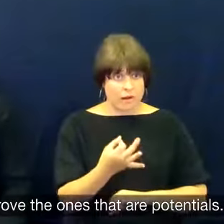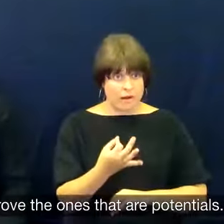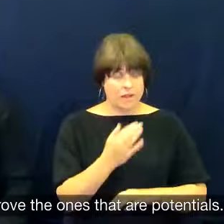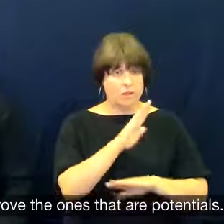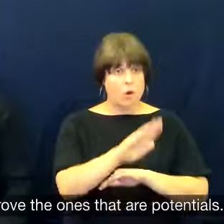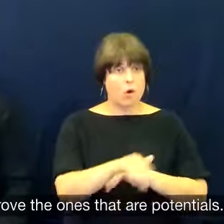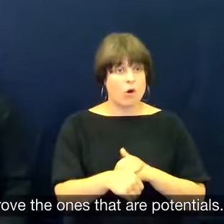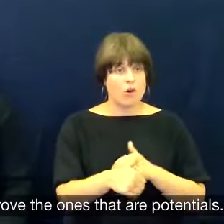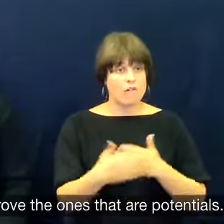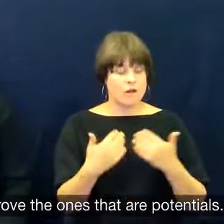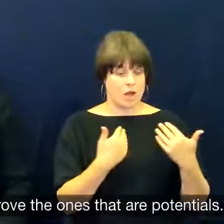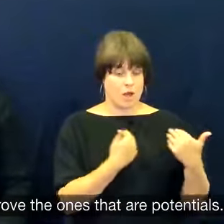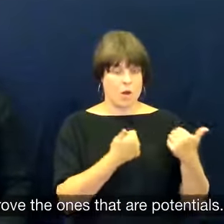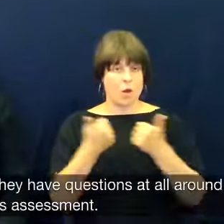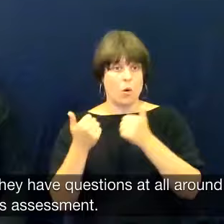wellness assessment.